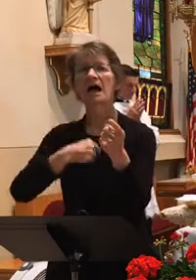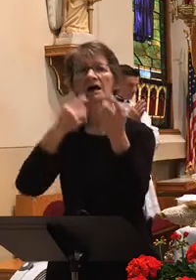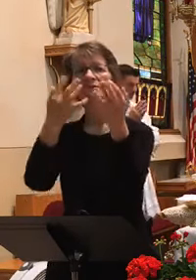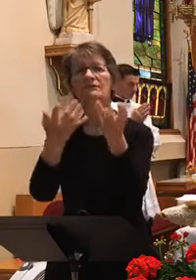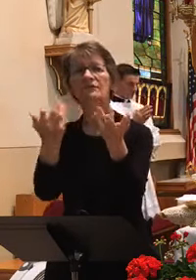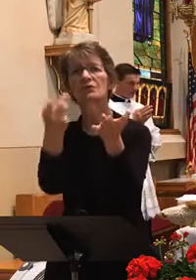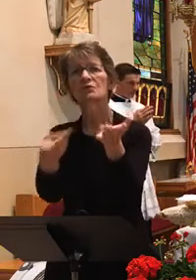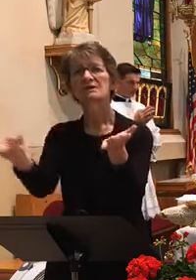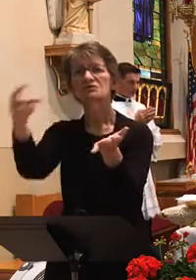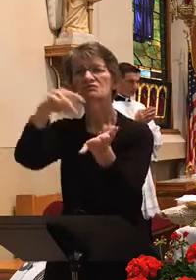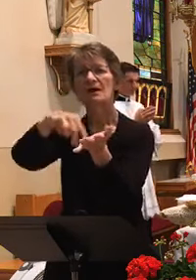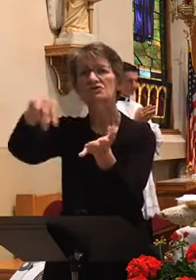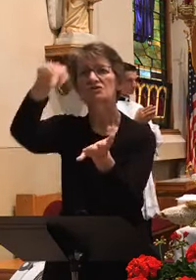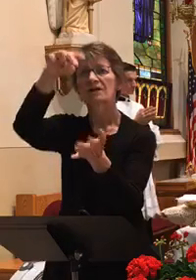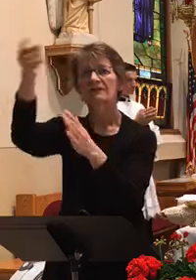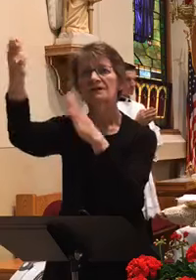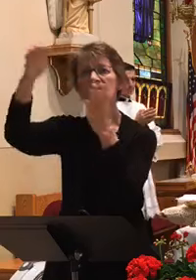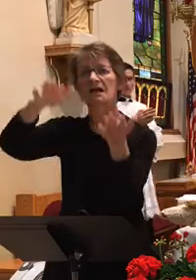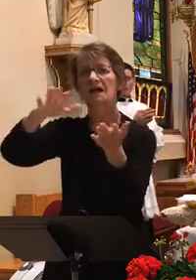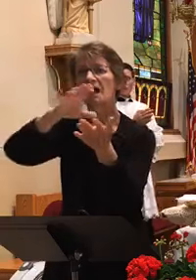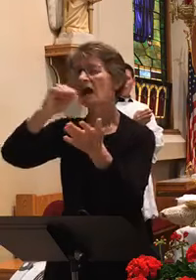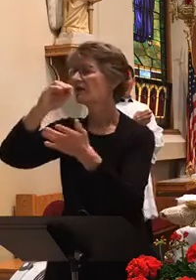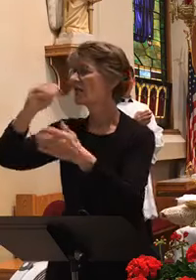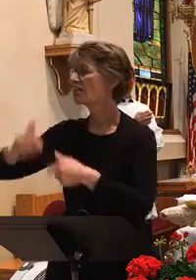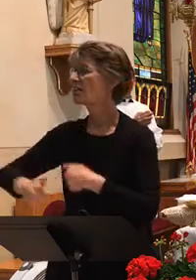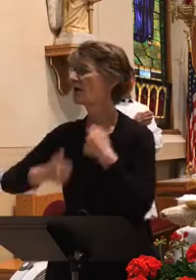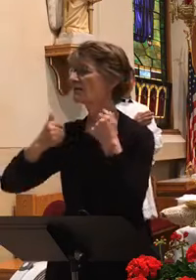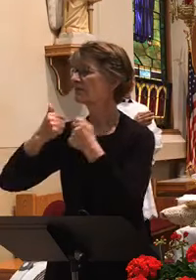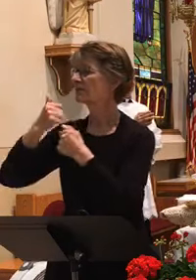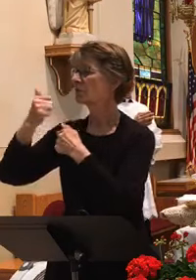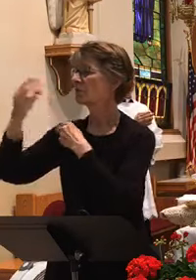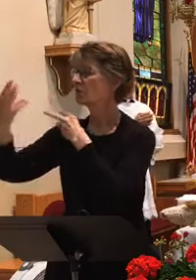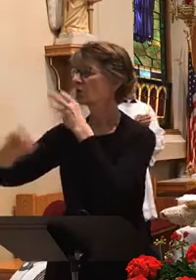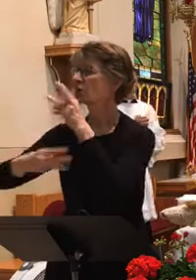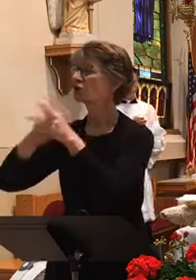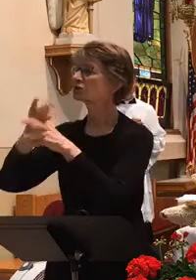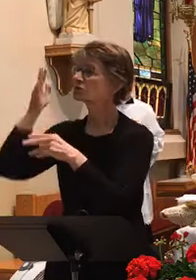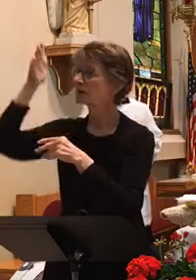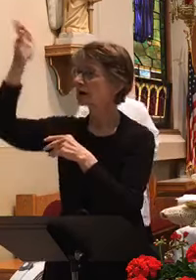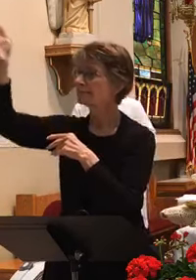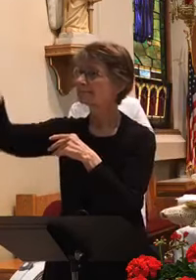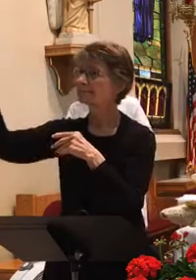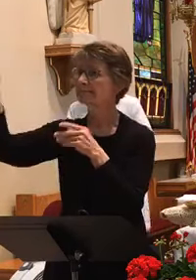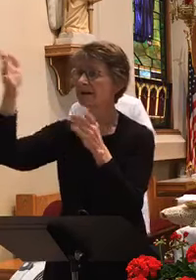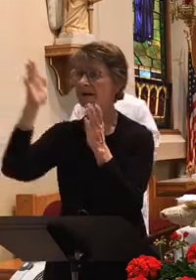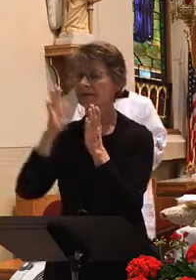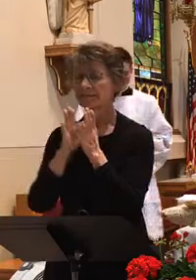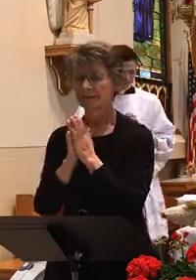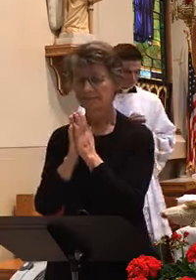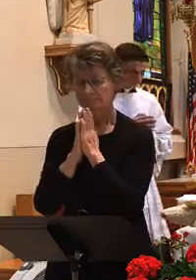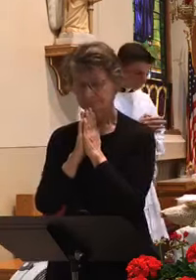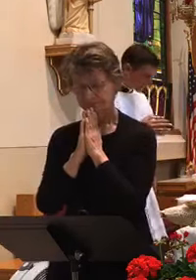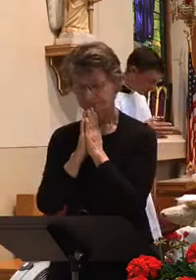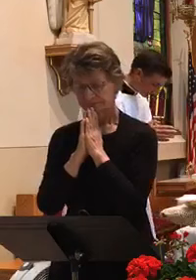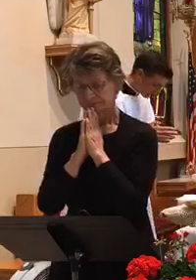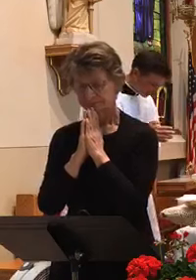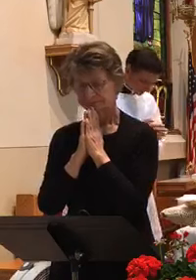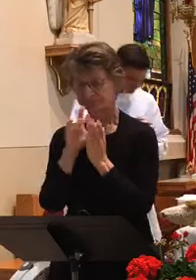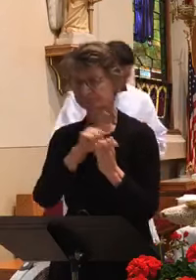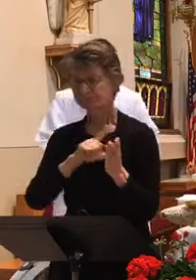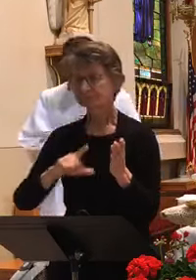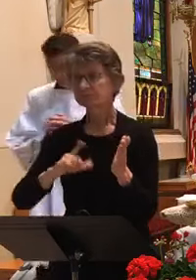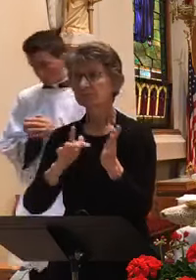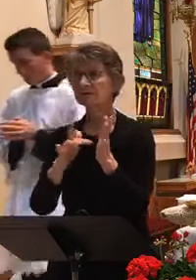to the resurrection of the dead and the life of the world to come. Amen. Lord Jesus, help us out of